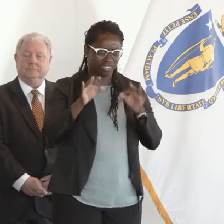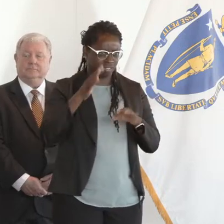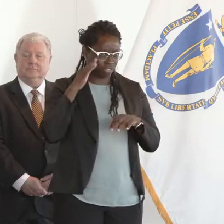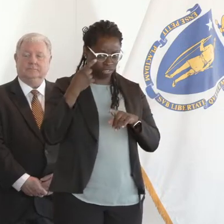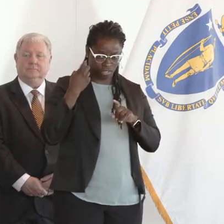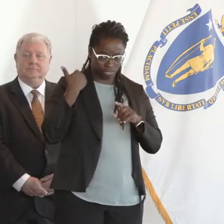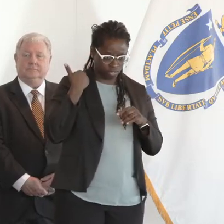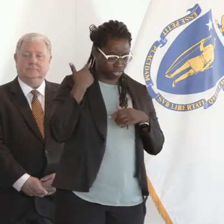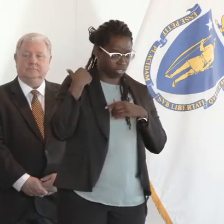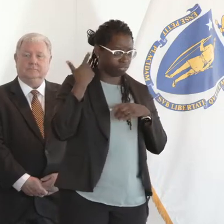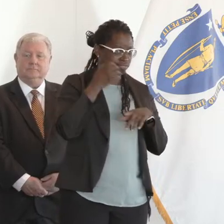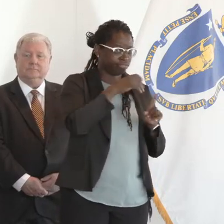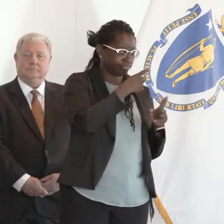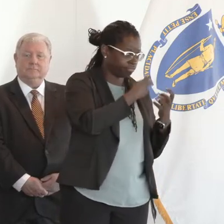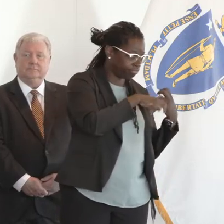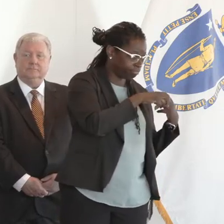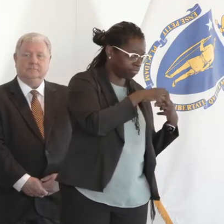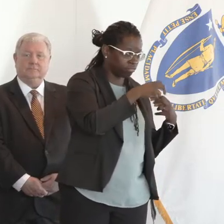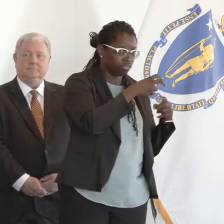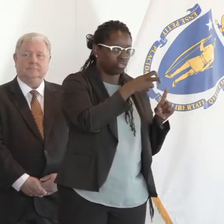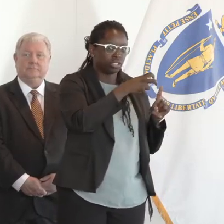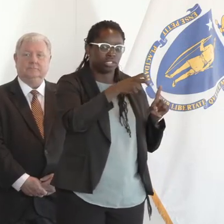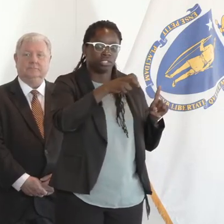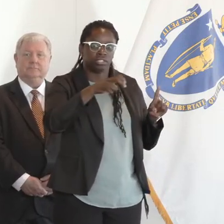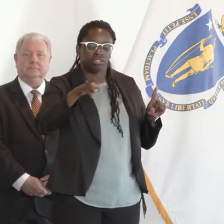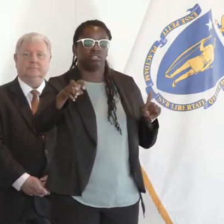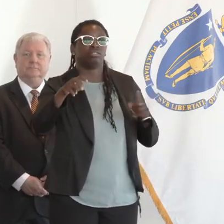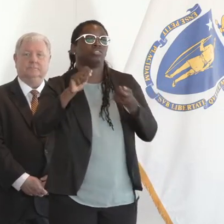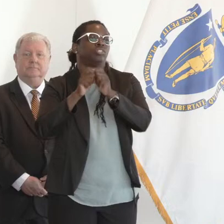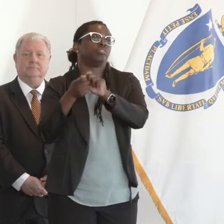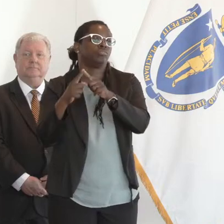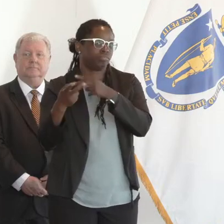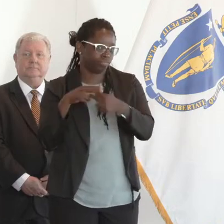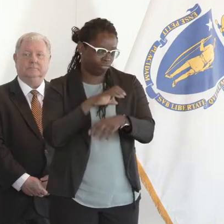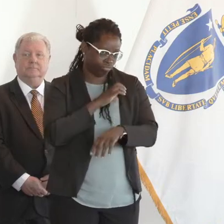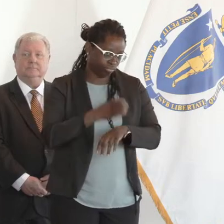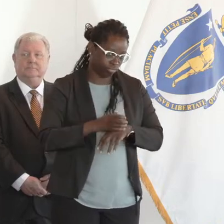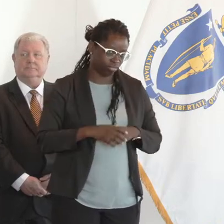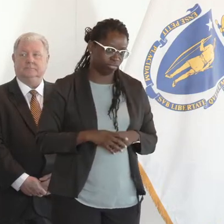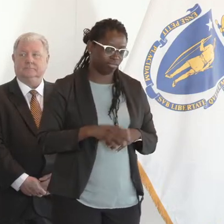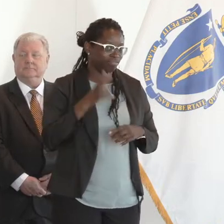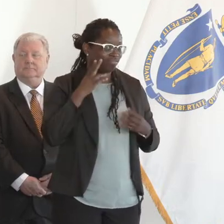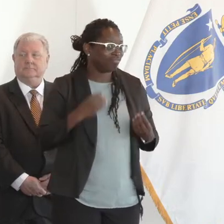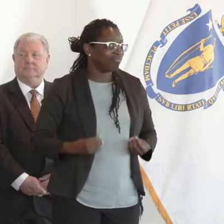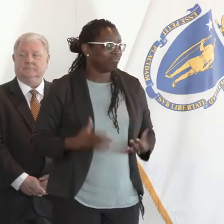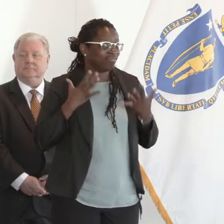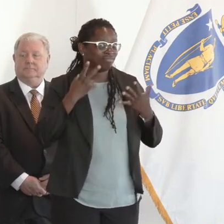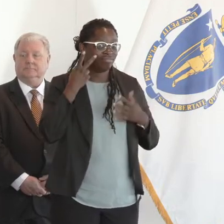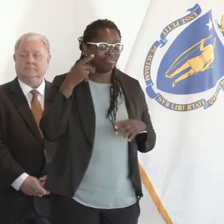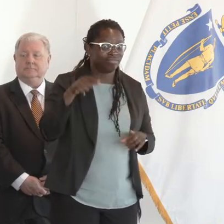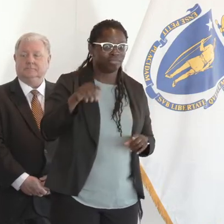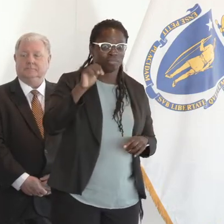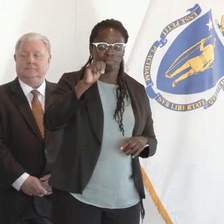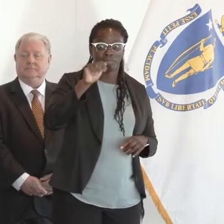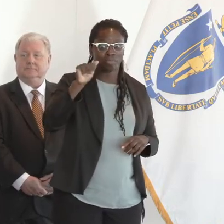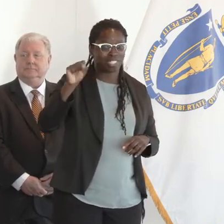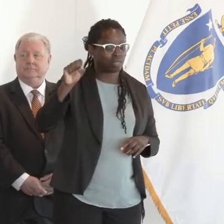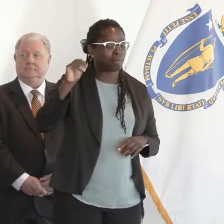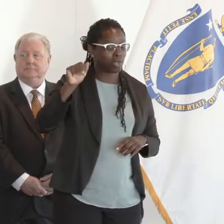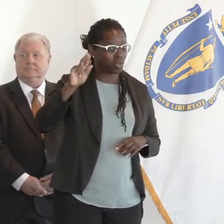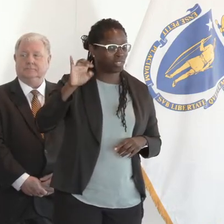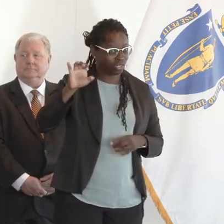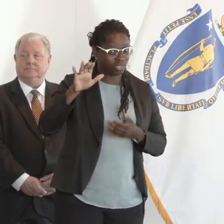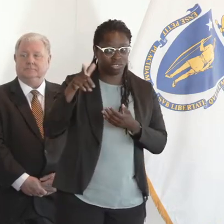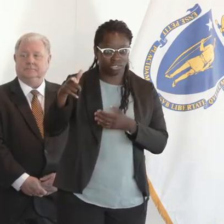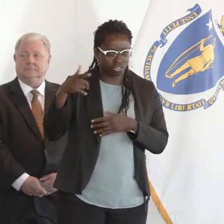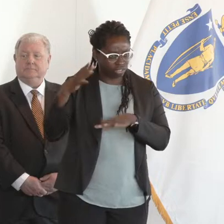part. It is inspiring to see how this esteemed institution, Maritime Academy, is shaping the ocean innovators and